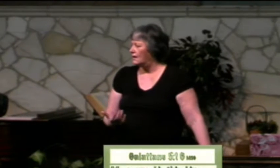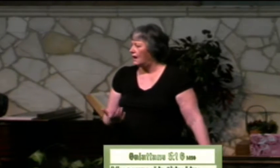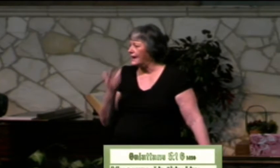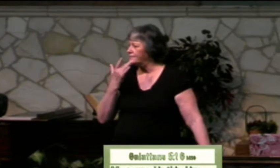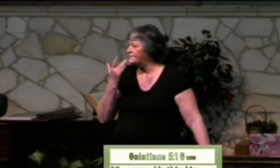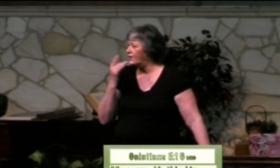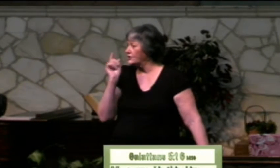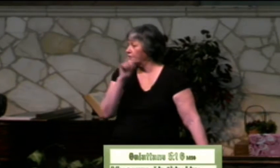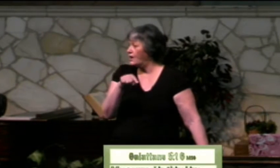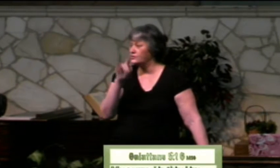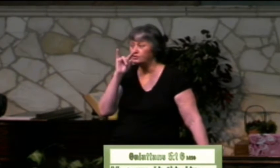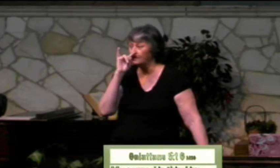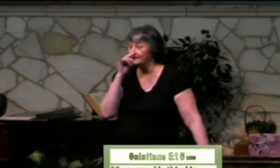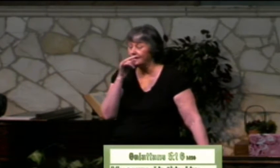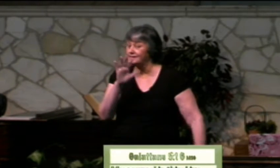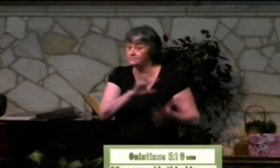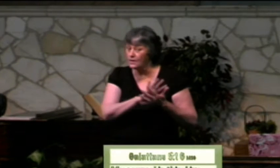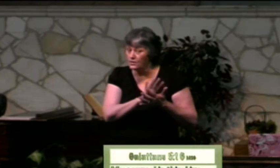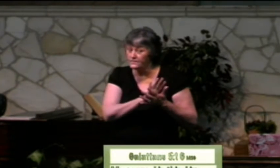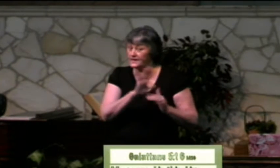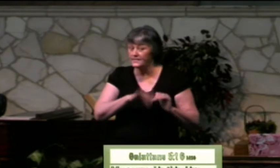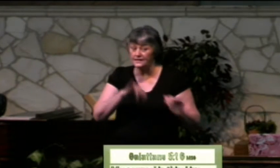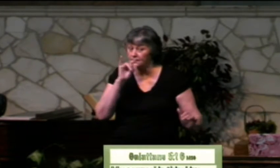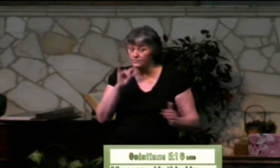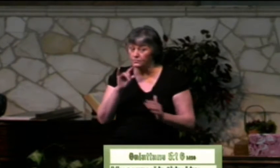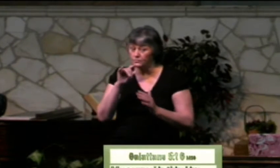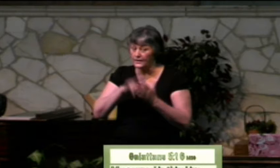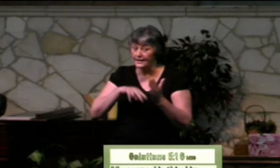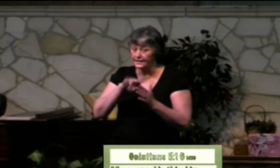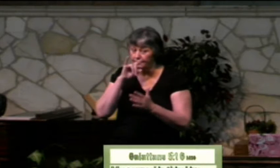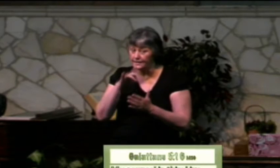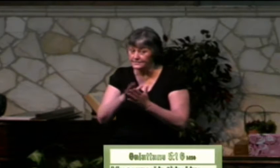I prefer to go to a kid's movie than read a kid's book.